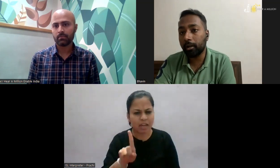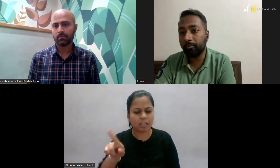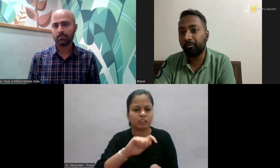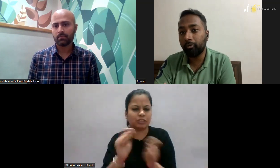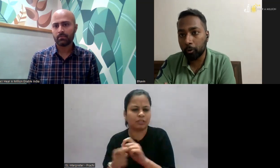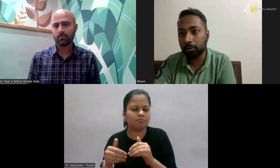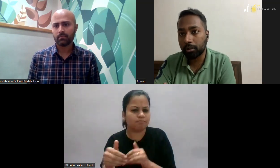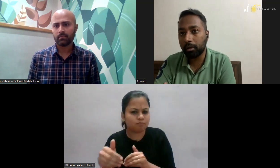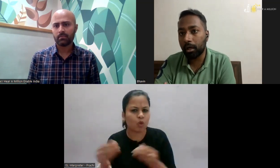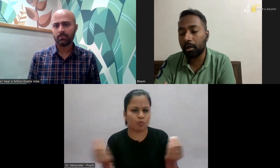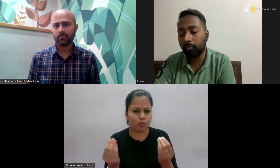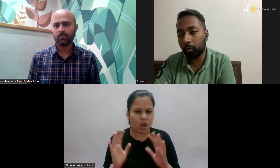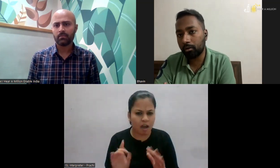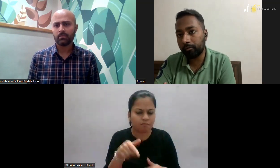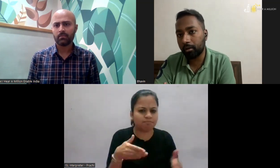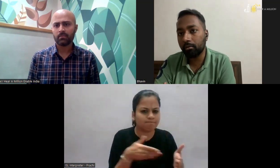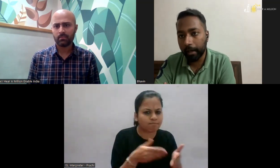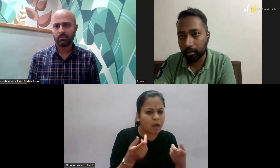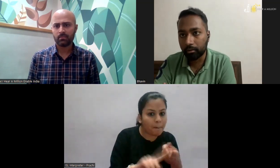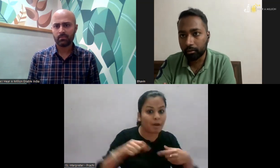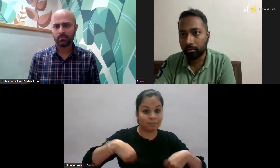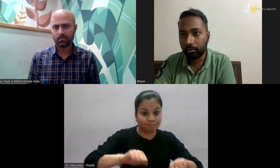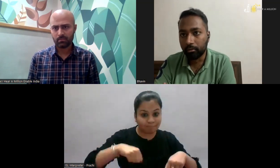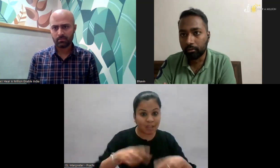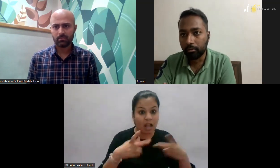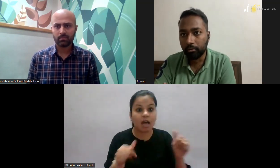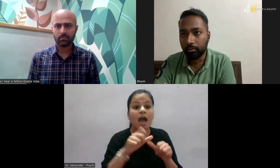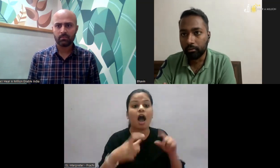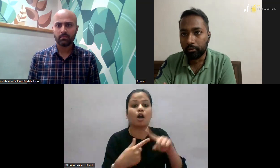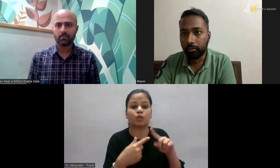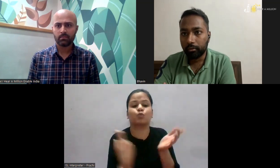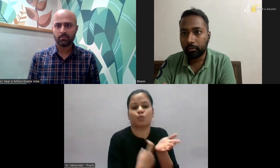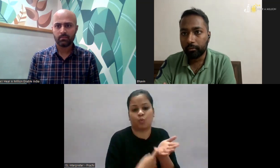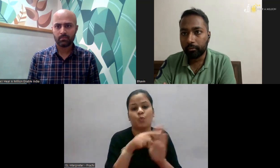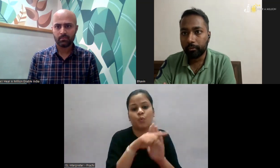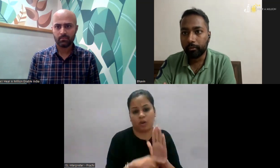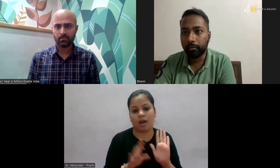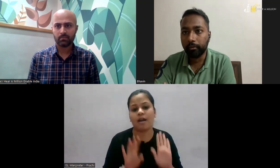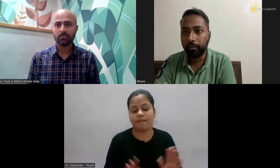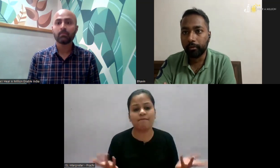some type of laws regarding motor vehicle act